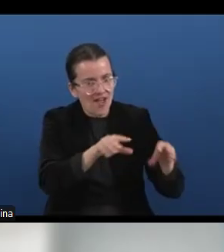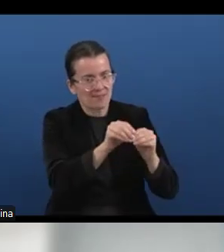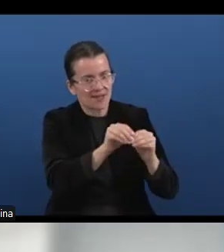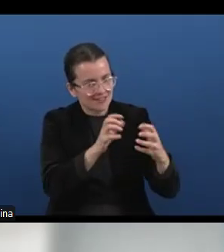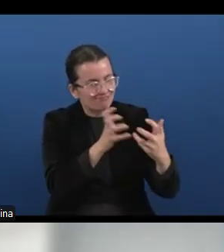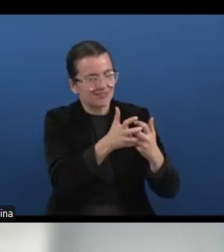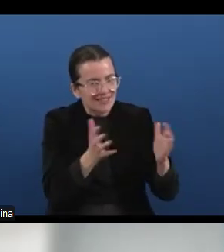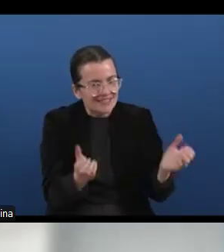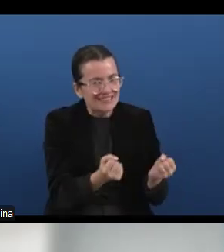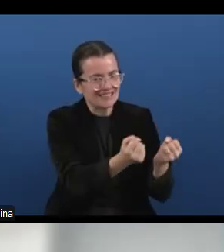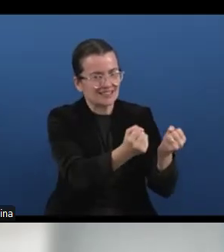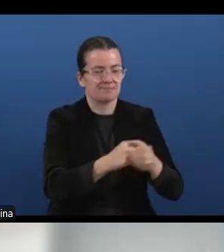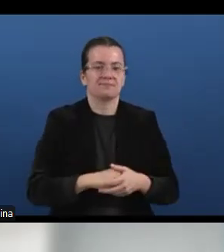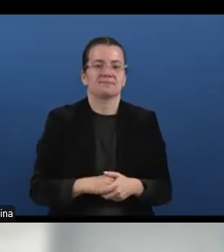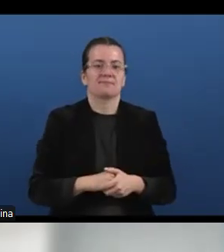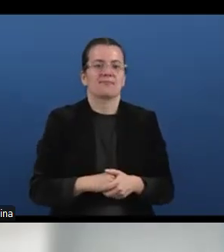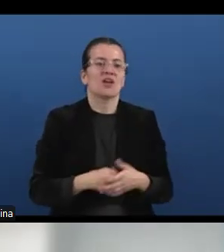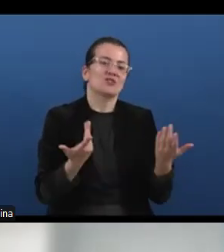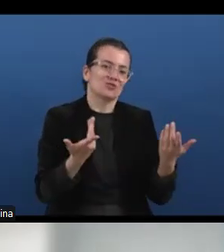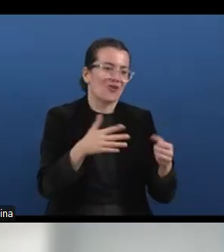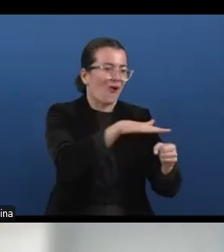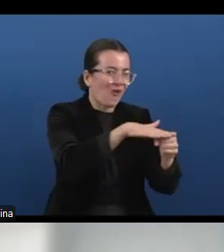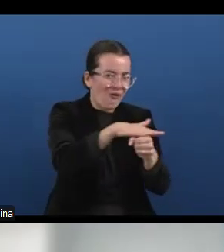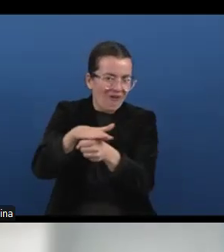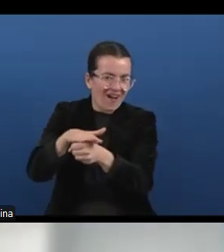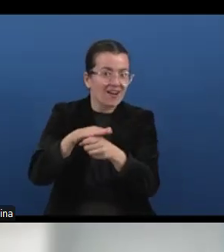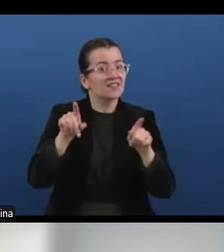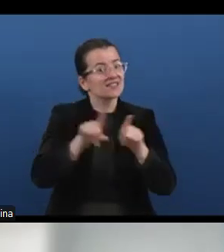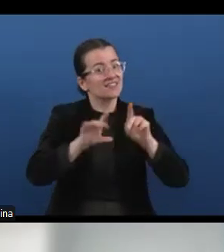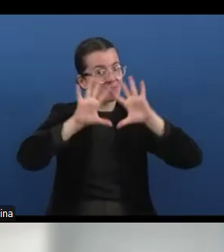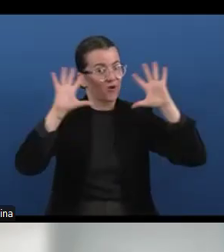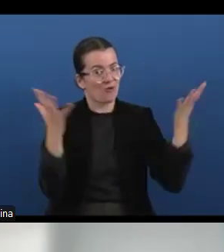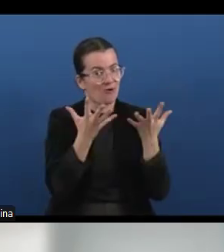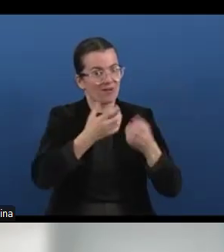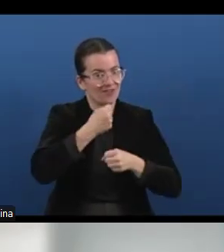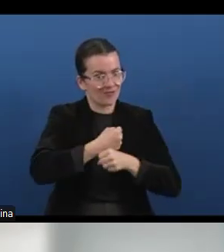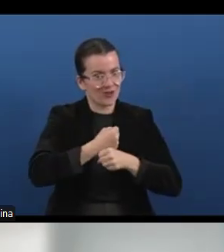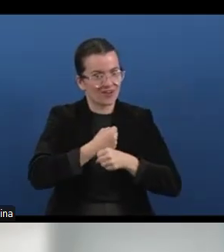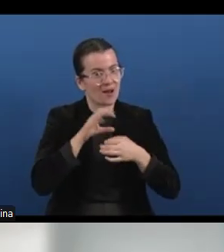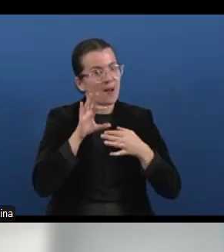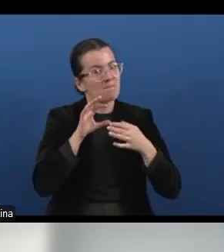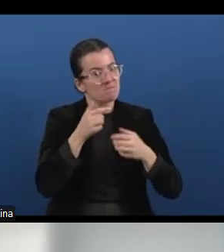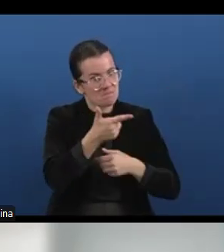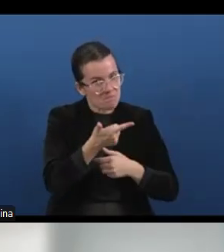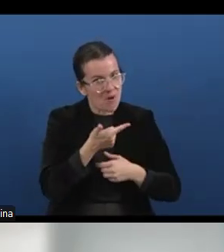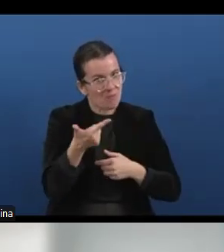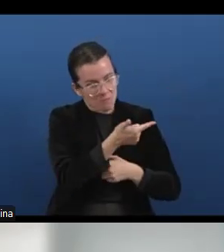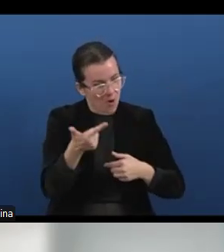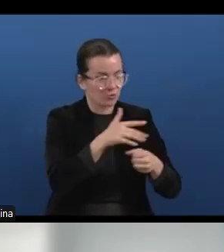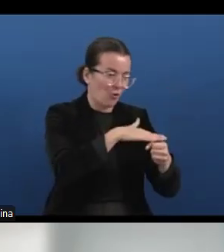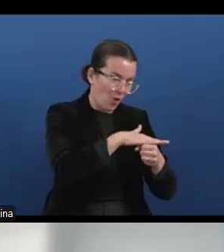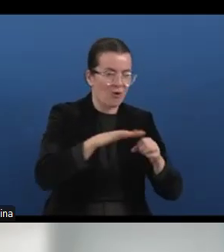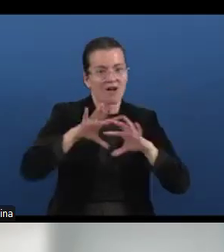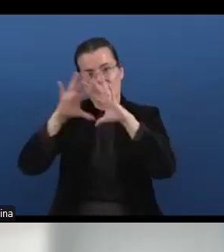Together, our global and local efforts reflect ENGIE's commitment to inclusion, care, and support for